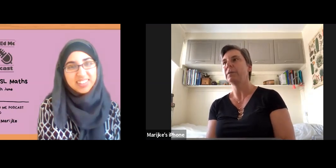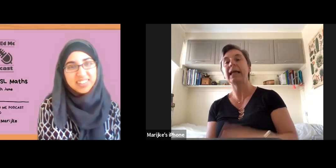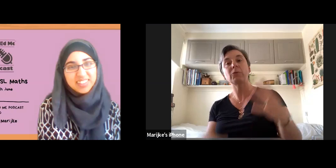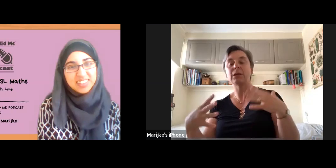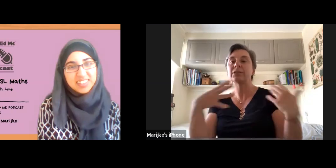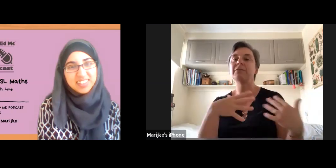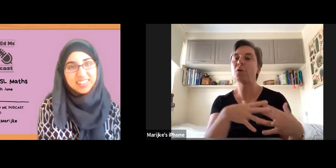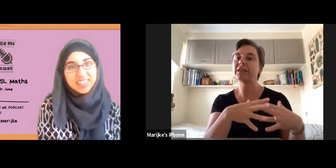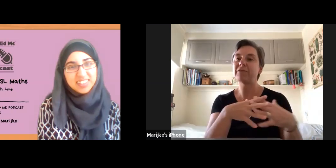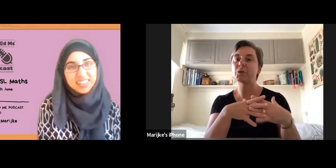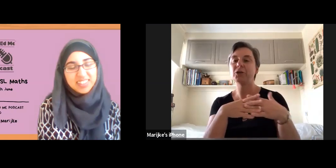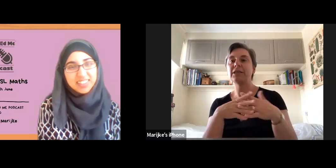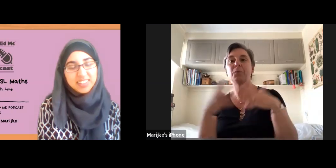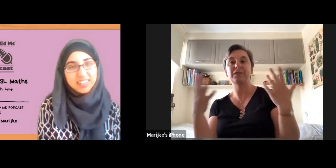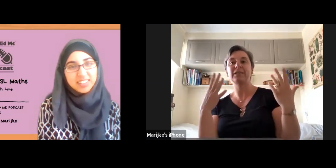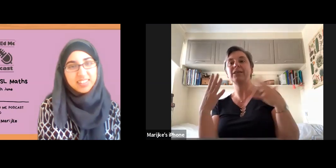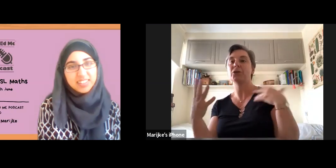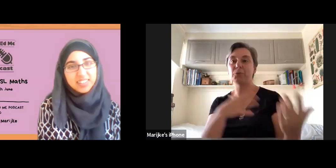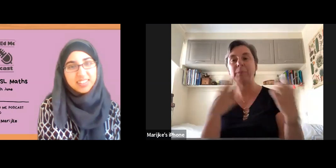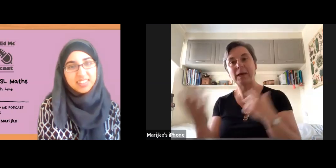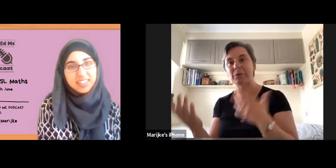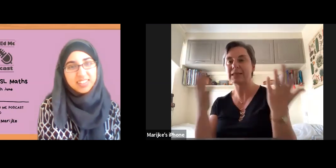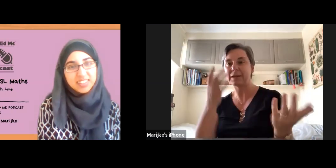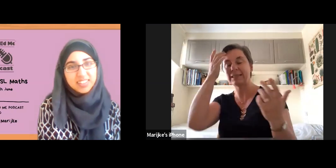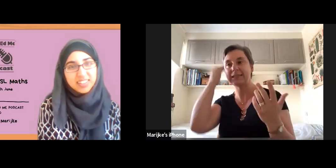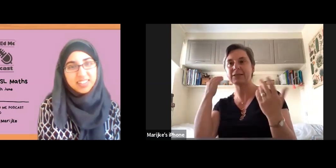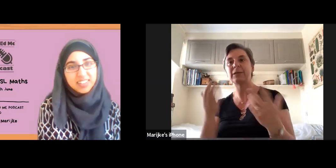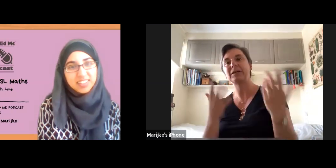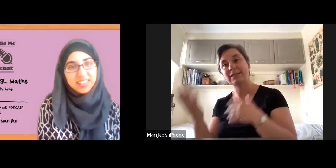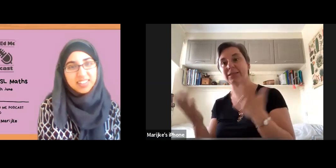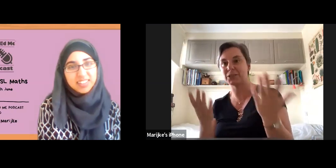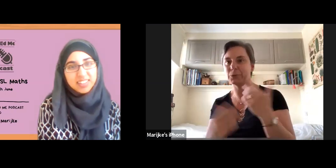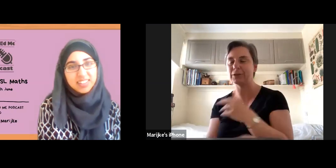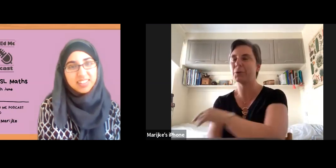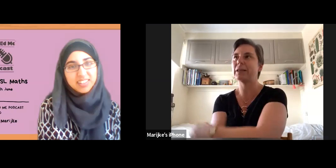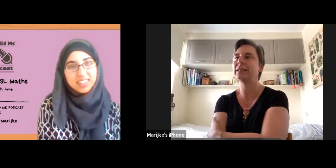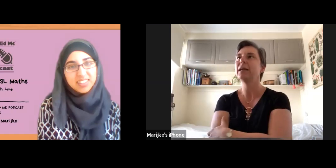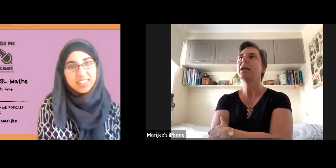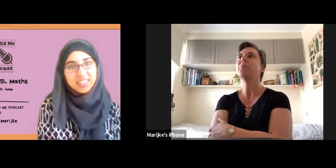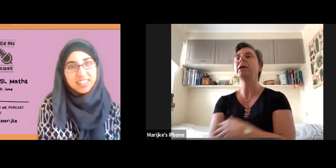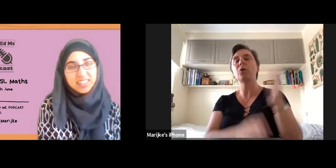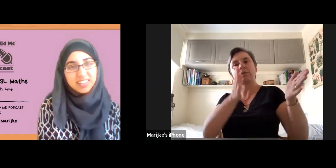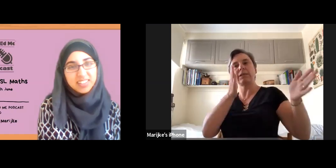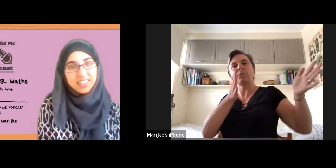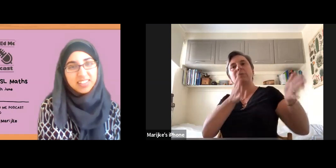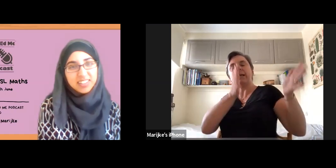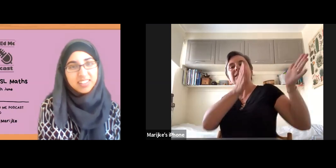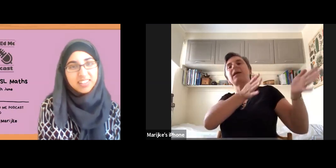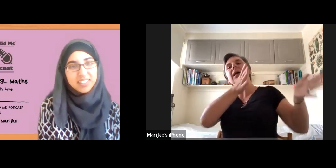Again, I was still involved in the deaf community, obviously, through my parents and my sister's school and all that. But it was like a side